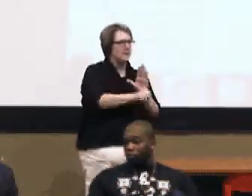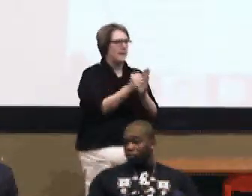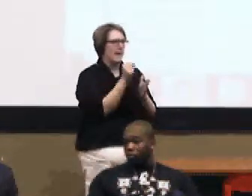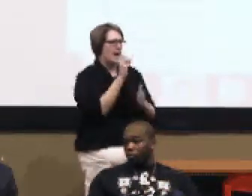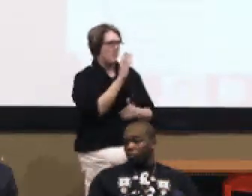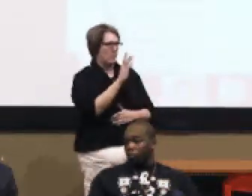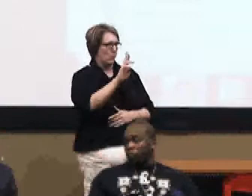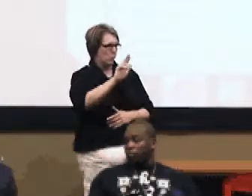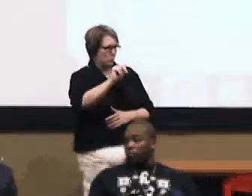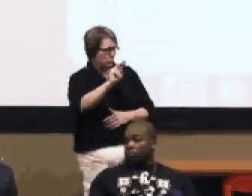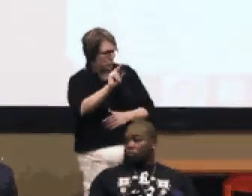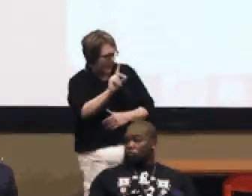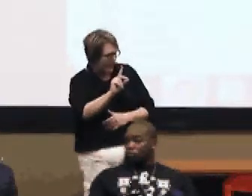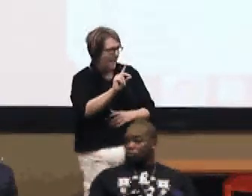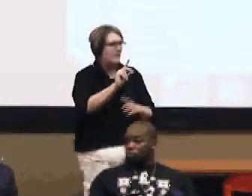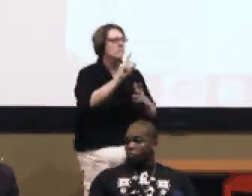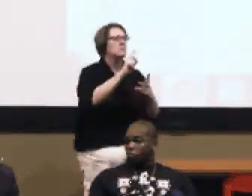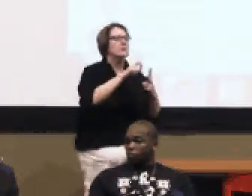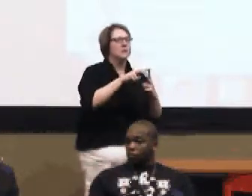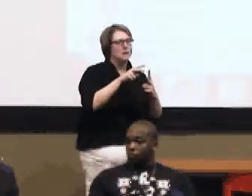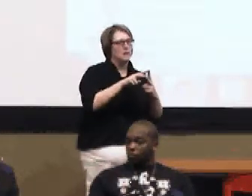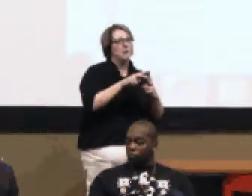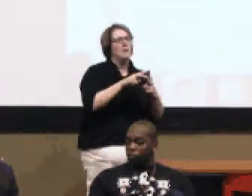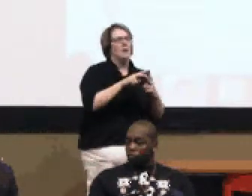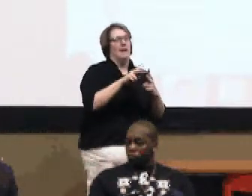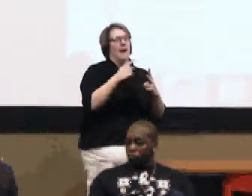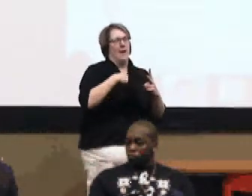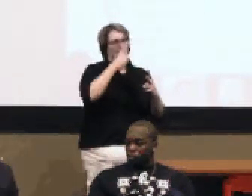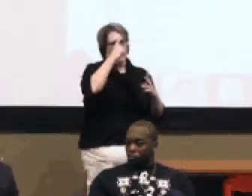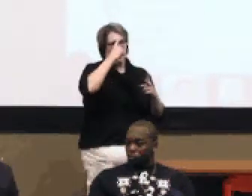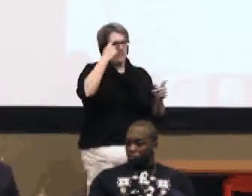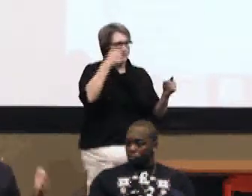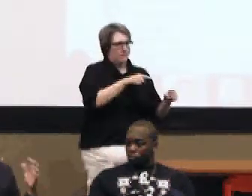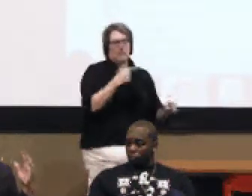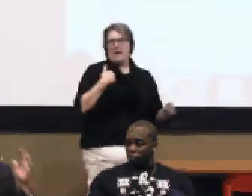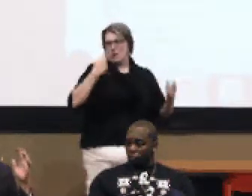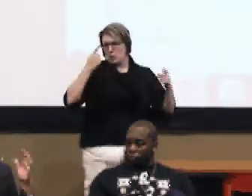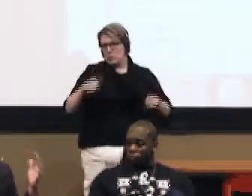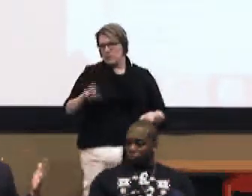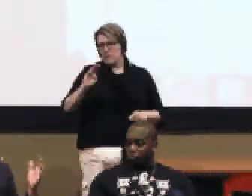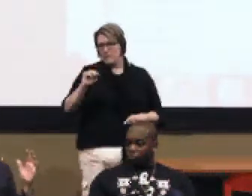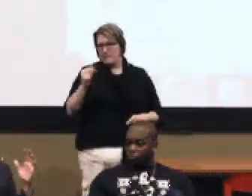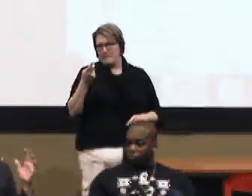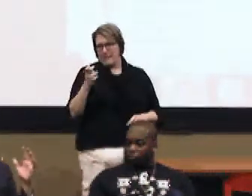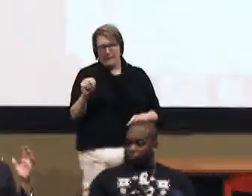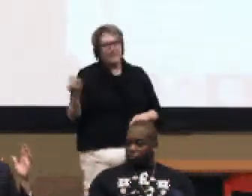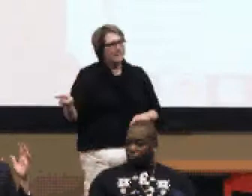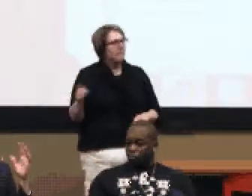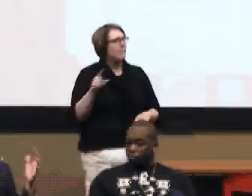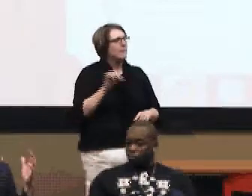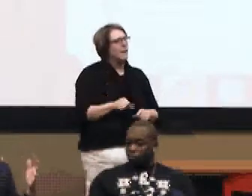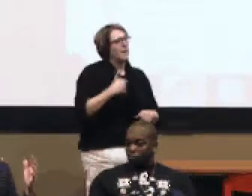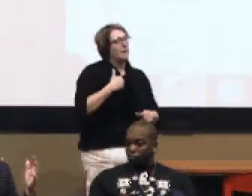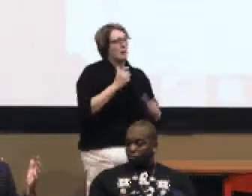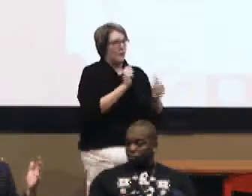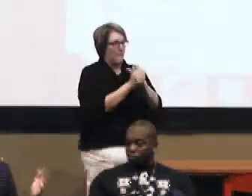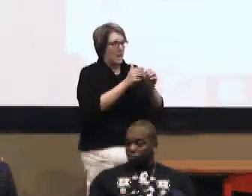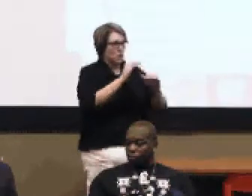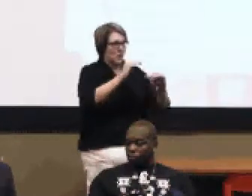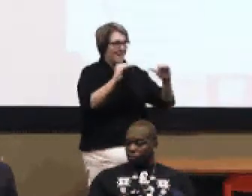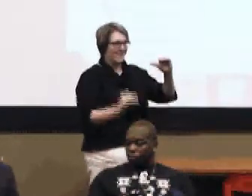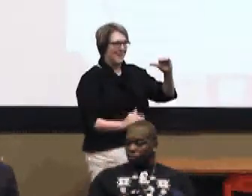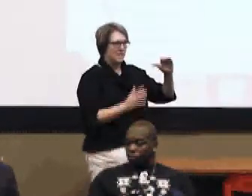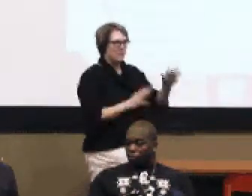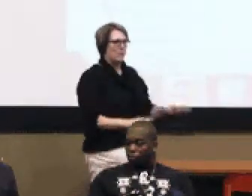and I think it all comes down to. I agree with Megan that competitors are less important than one